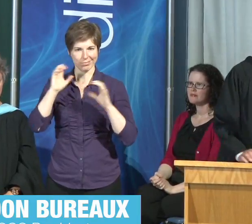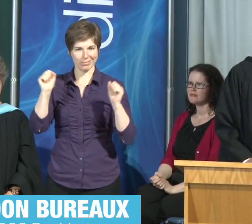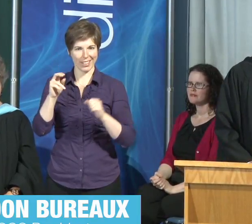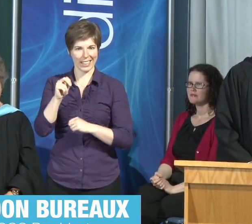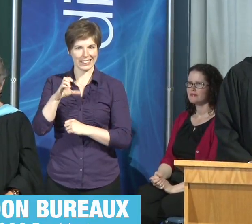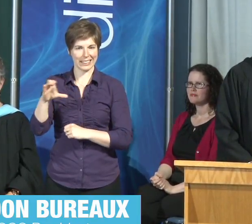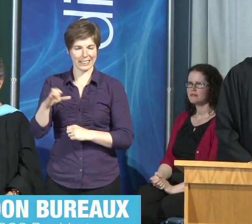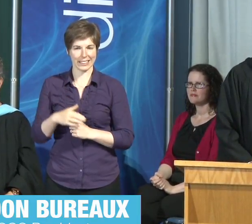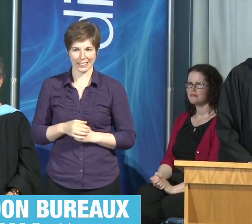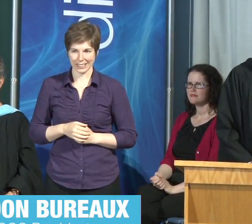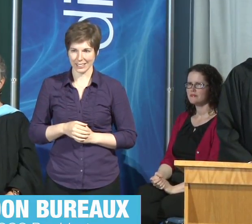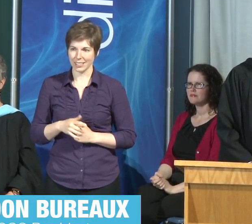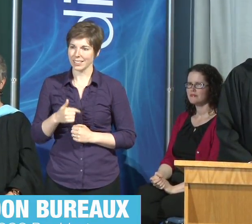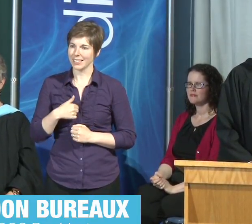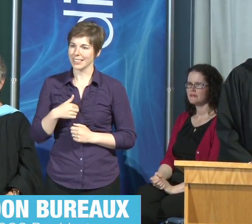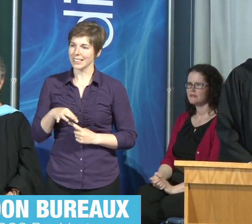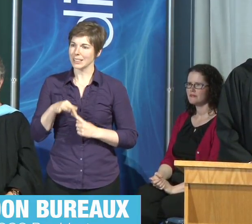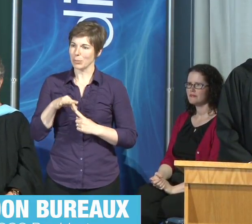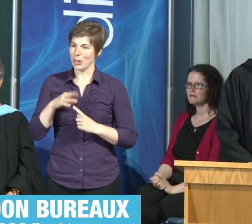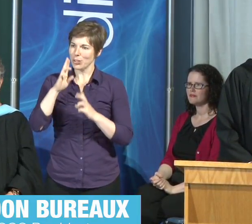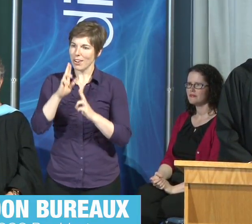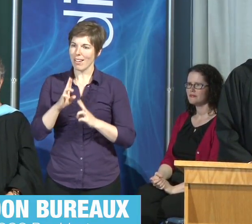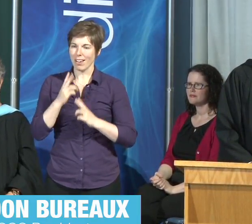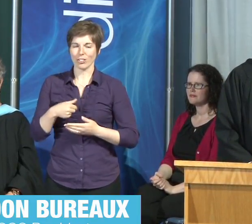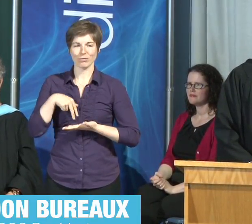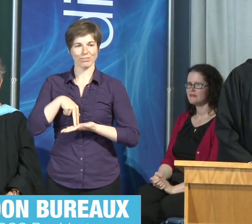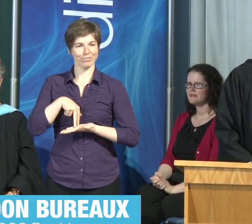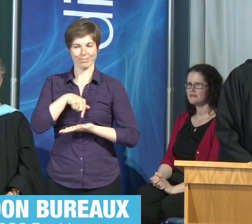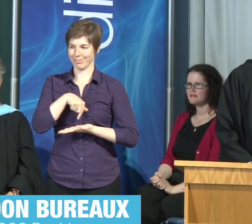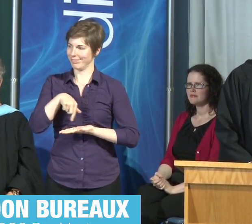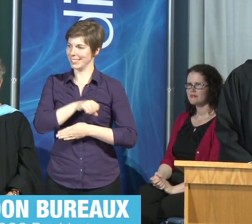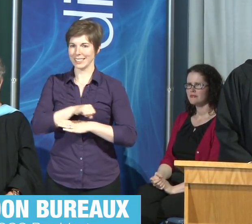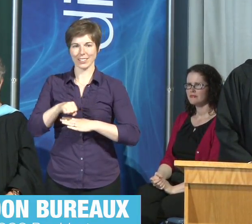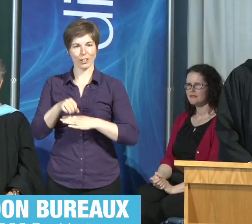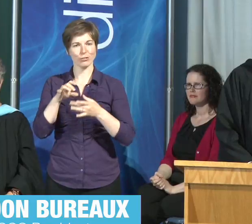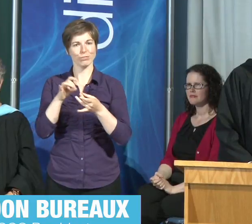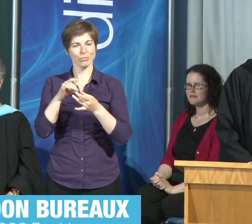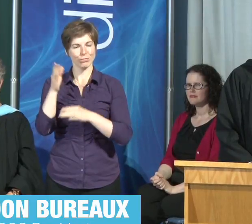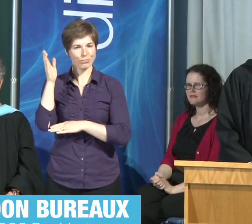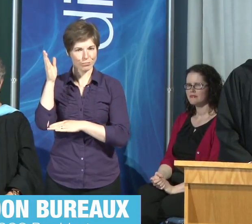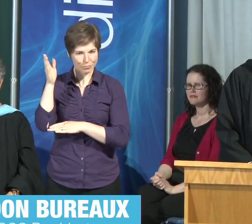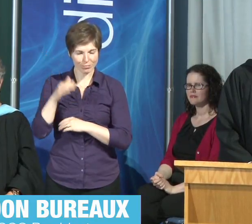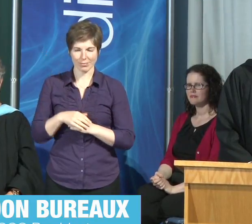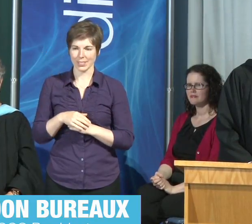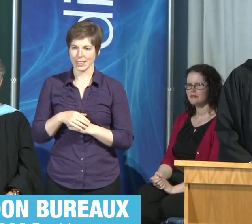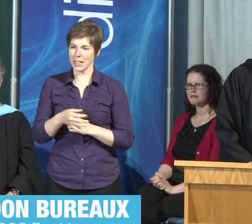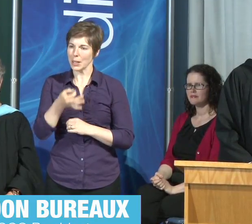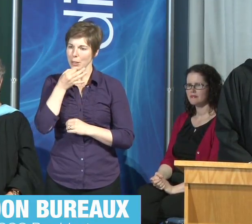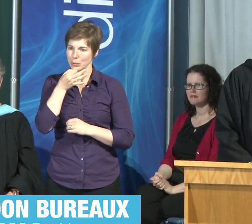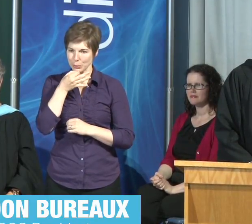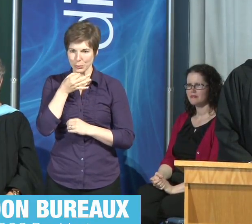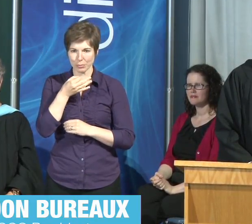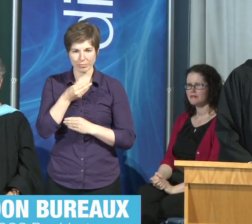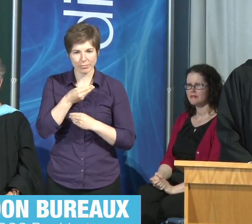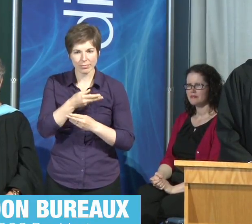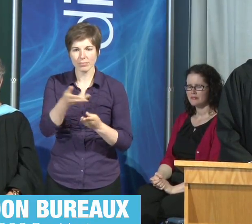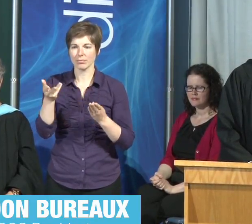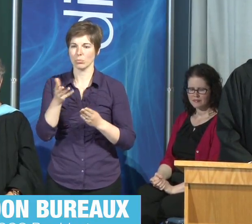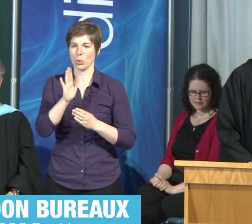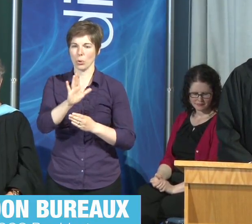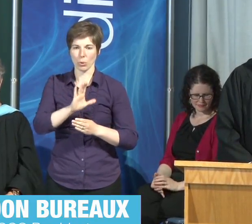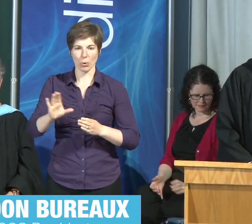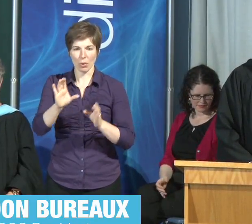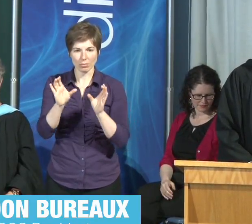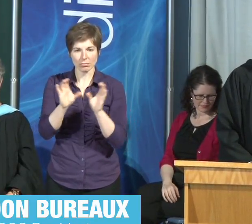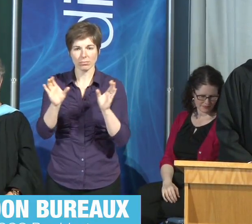a special honor for me to be standing on this stage to share with you a few words, and in a moment, to present you, our graduates, with your certificate